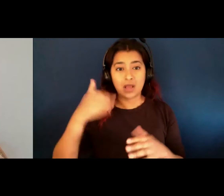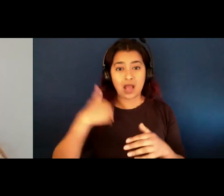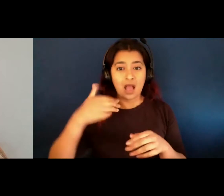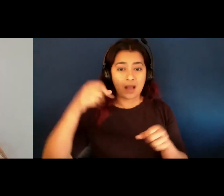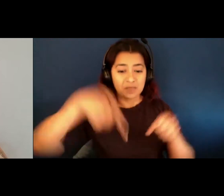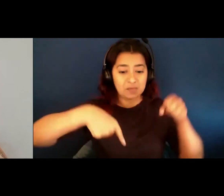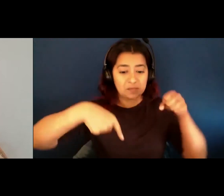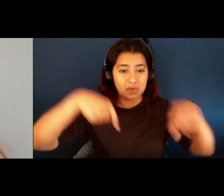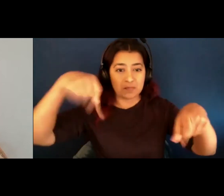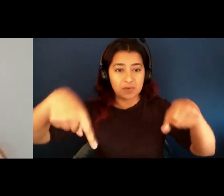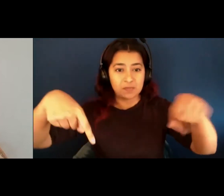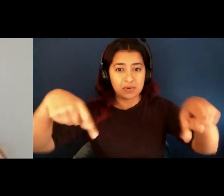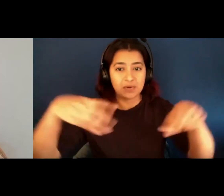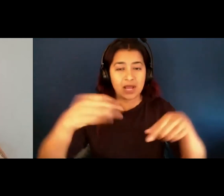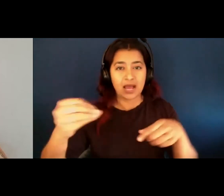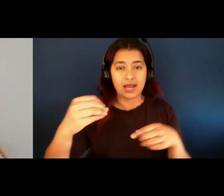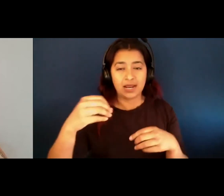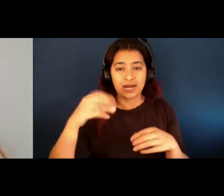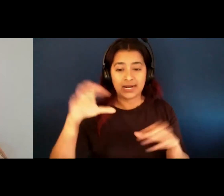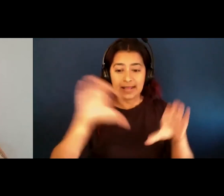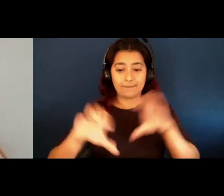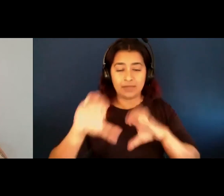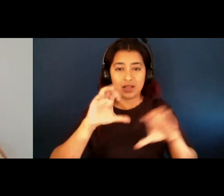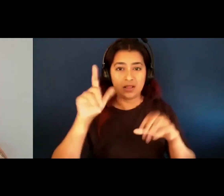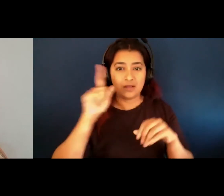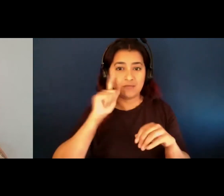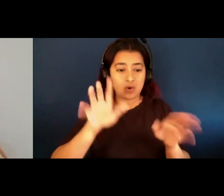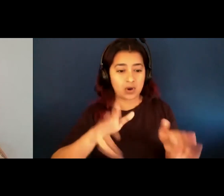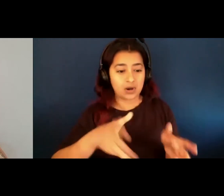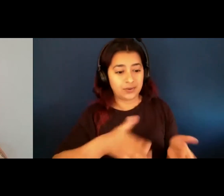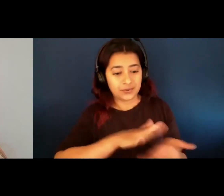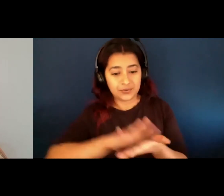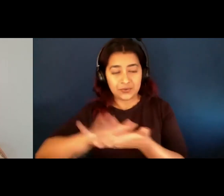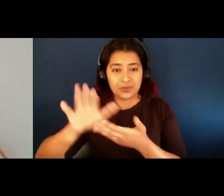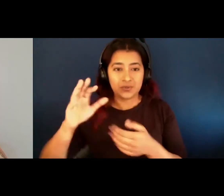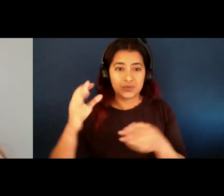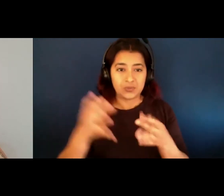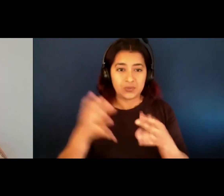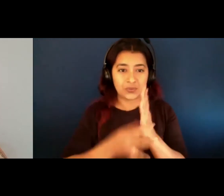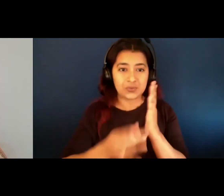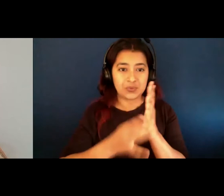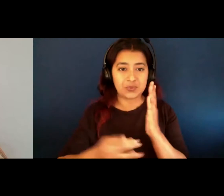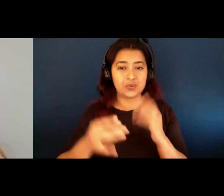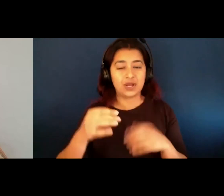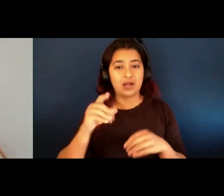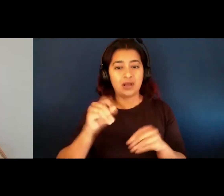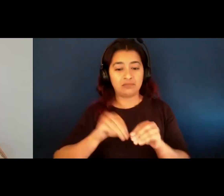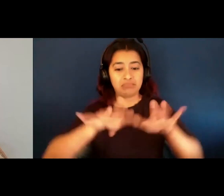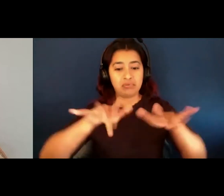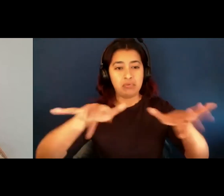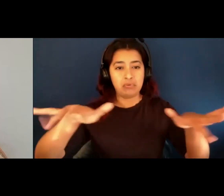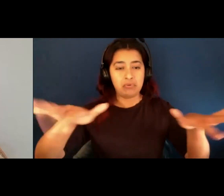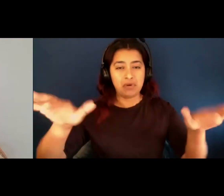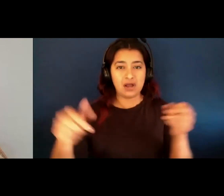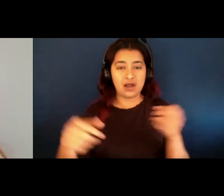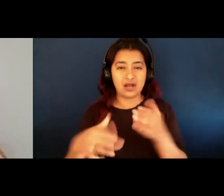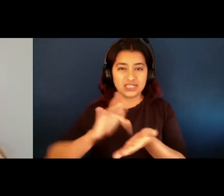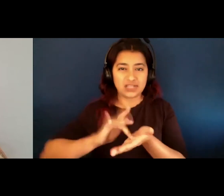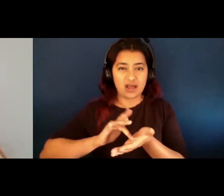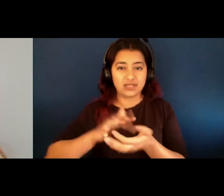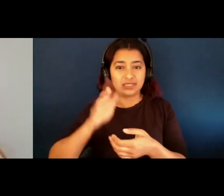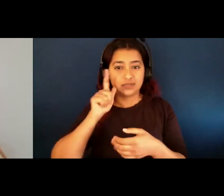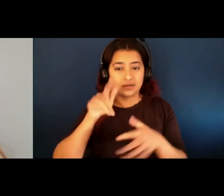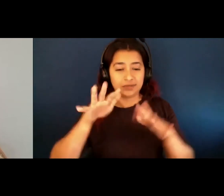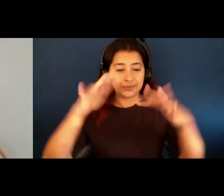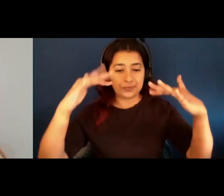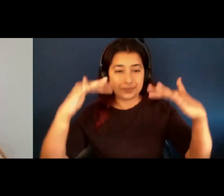and deposited chemicals used to lift grease and strip paint, casting a plume of toxicity that sat just below